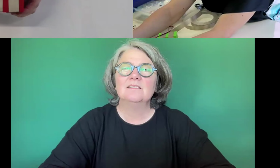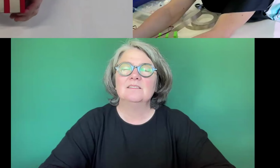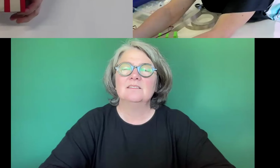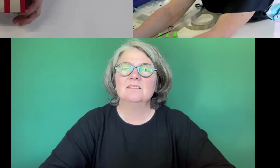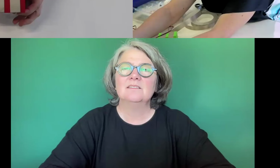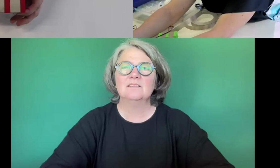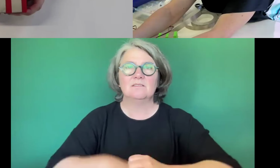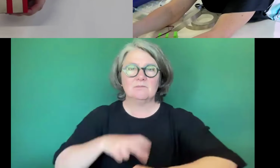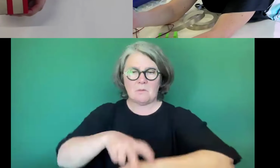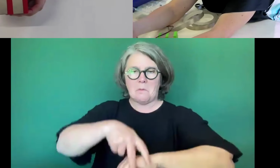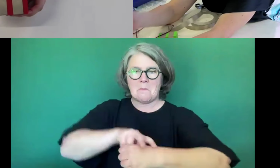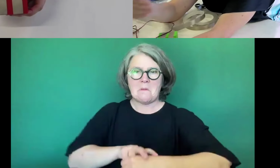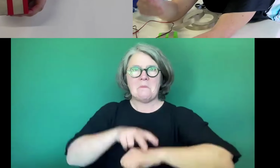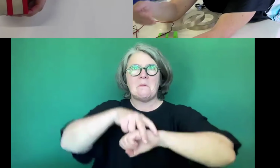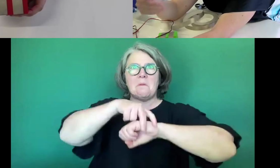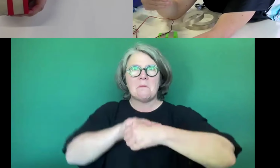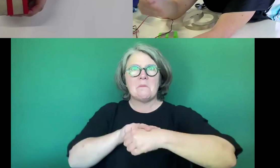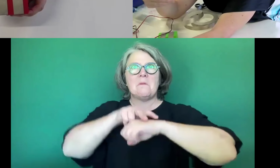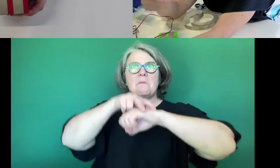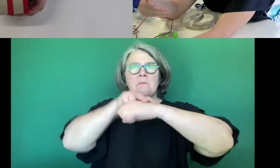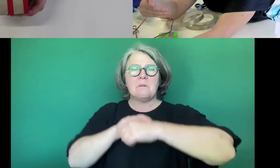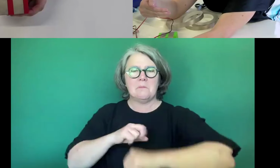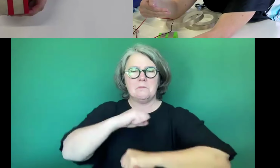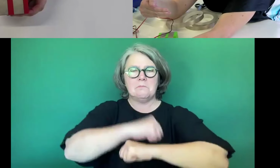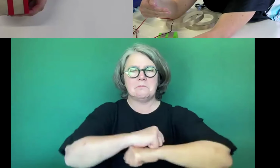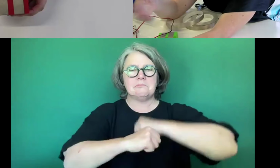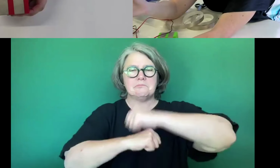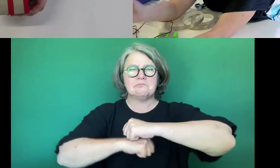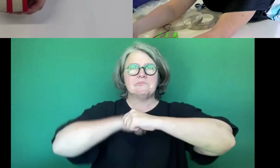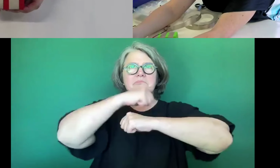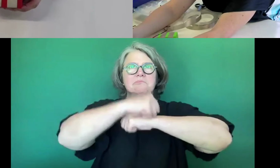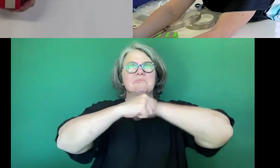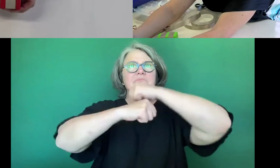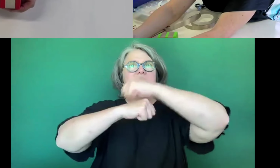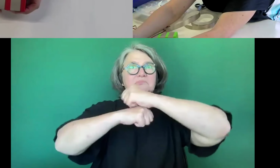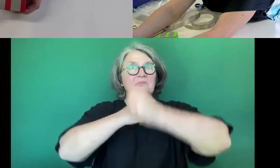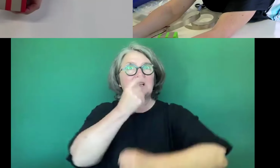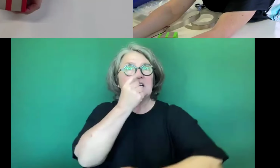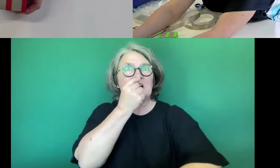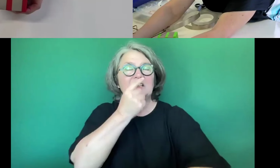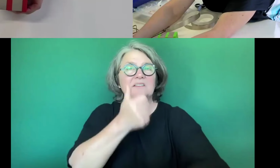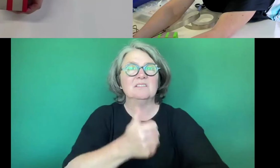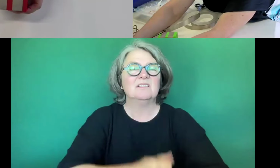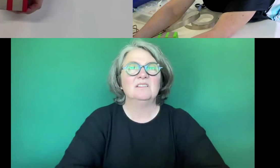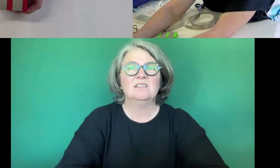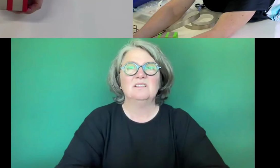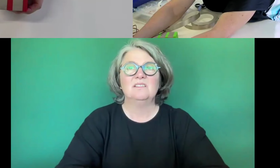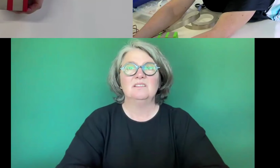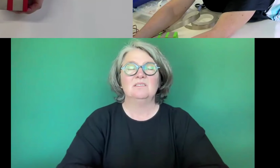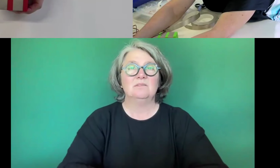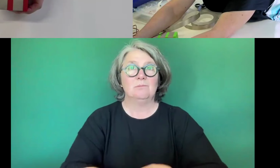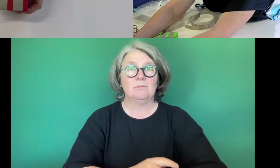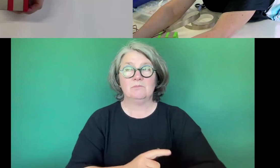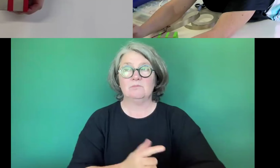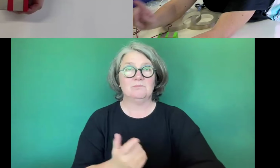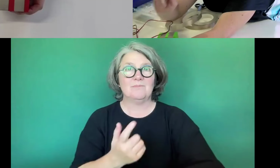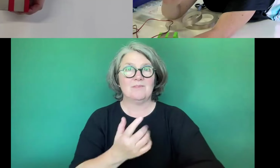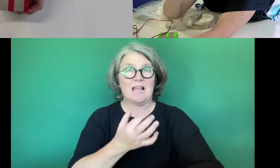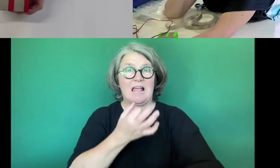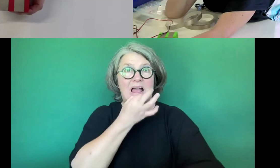You can actually stack the blocks on top of each other. So you challenge for your kids. How many